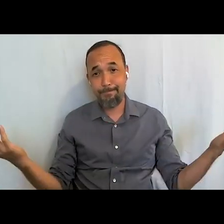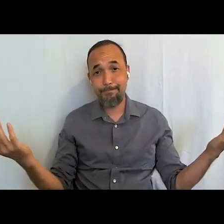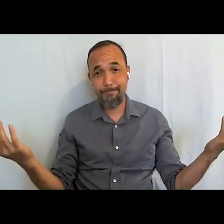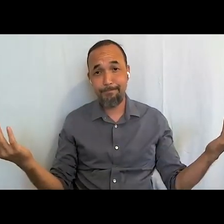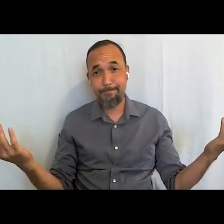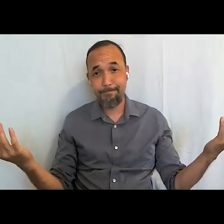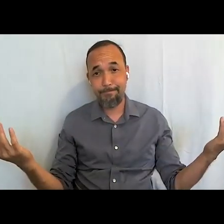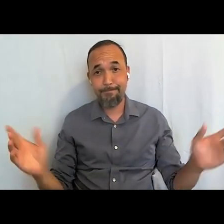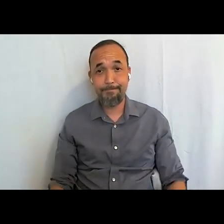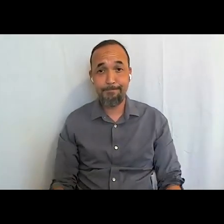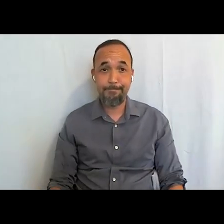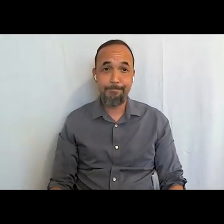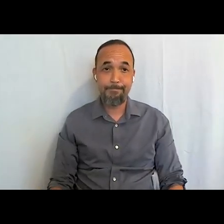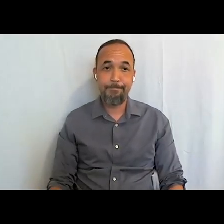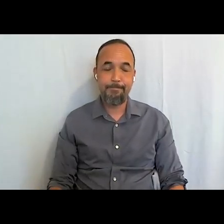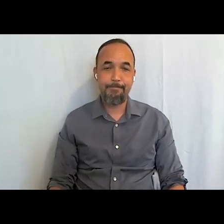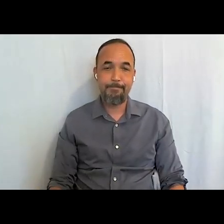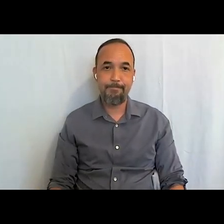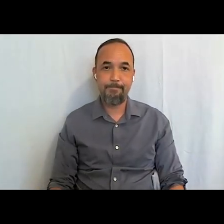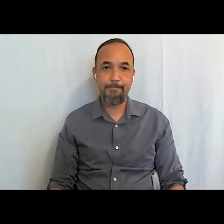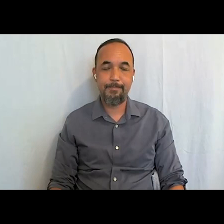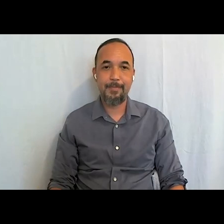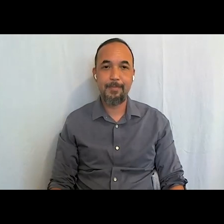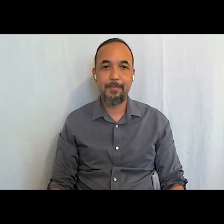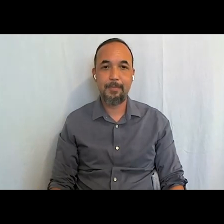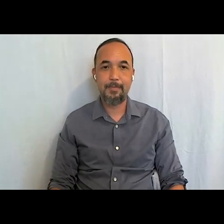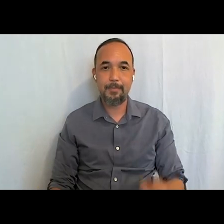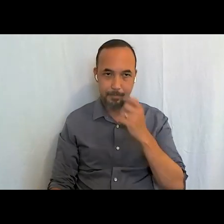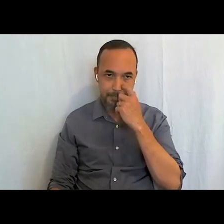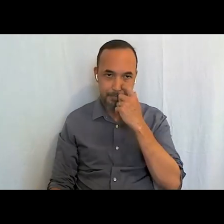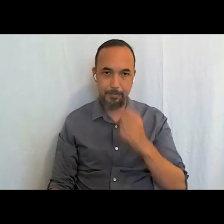I would love to fill up this ghost.